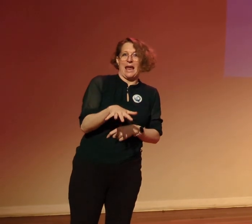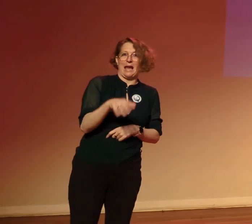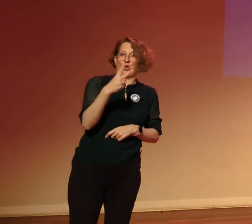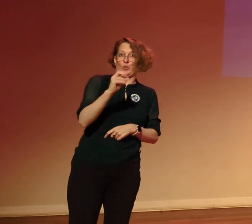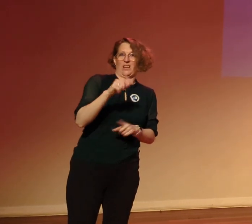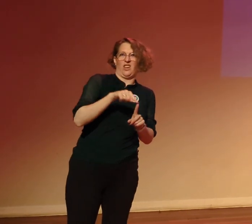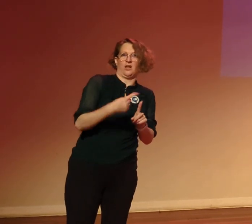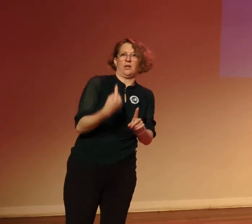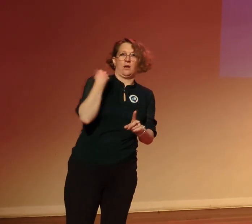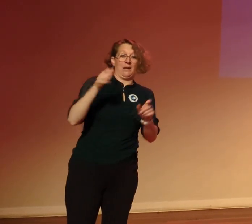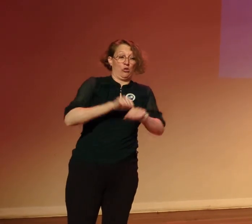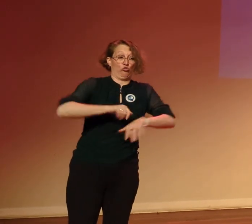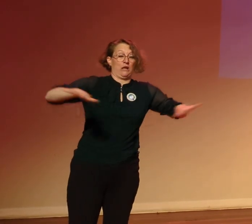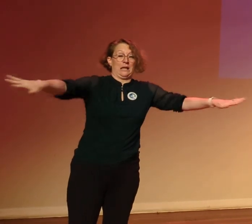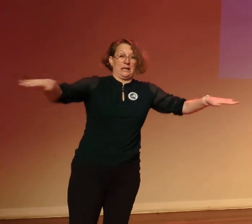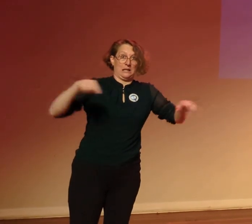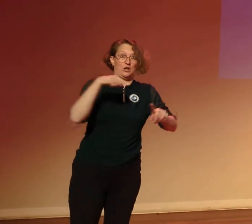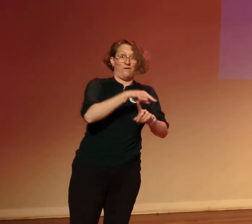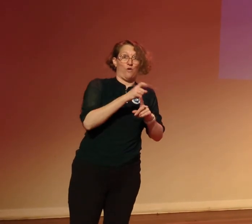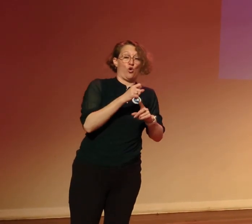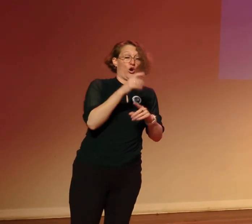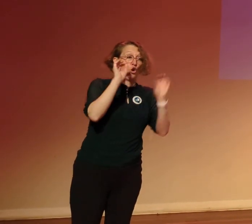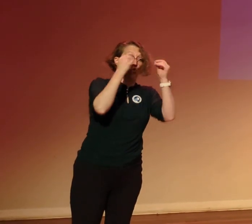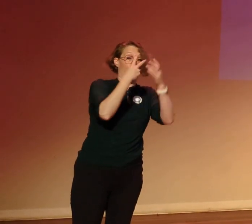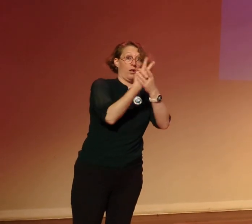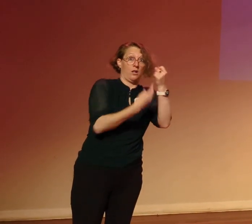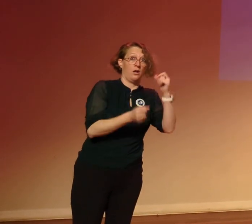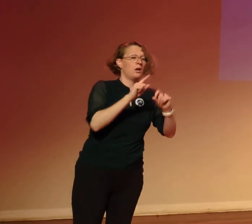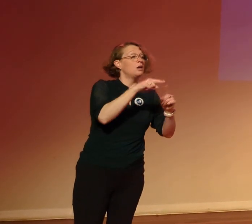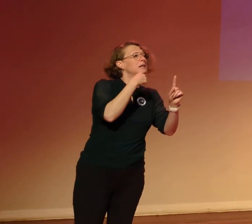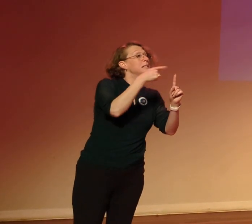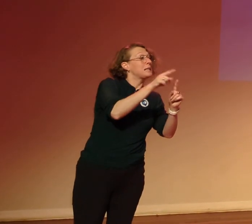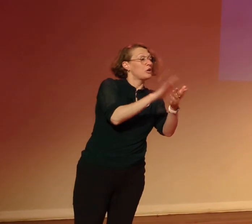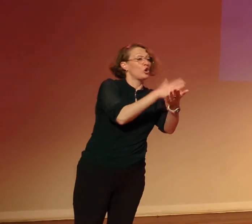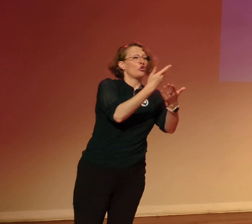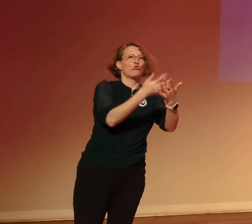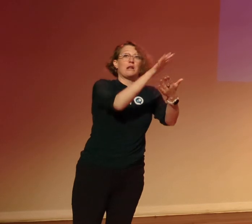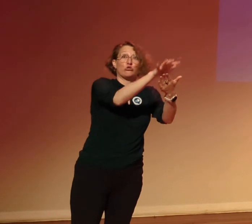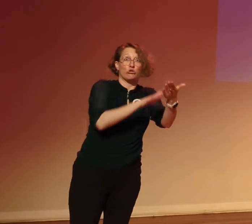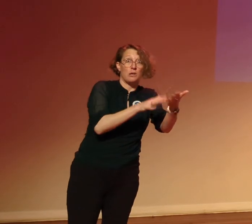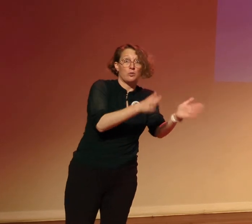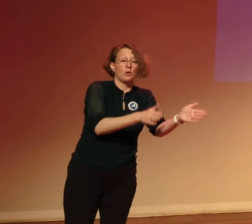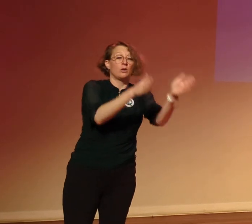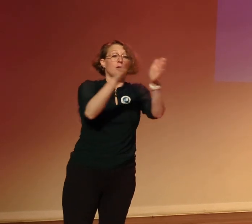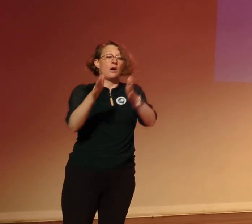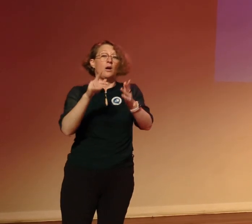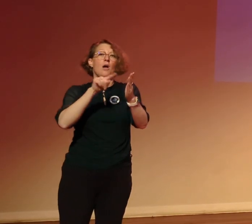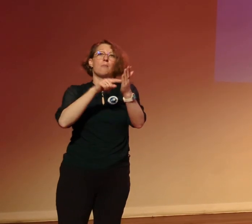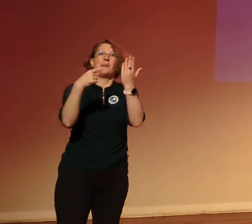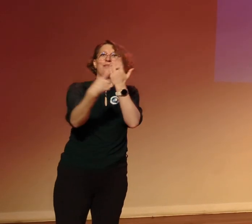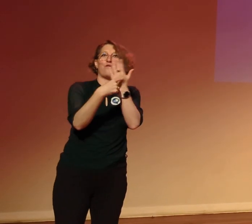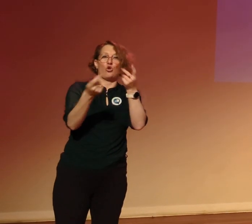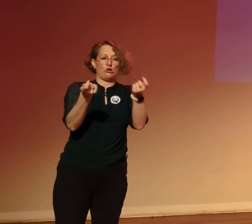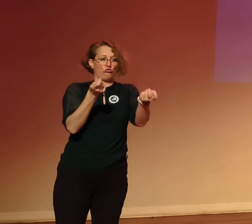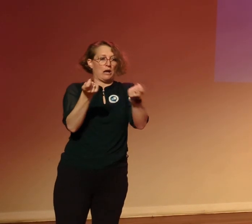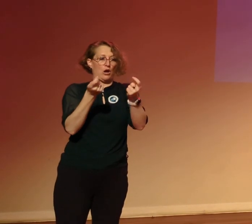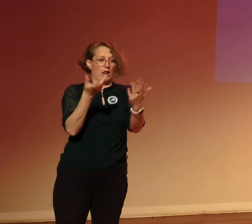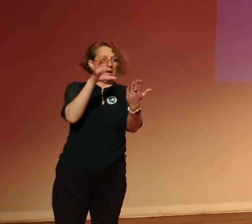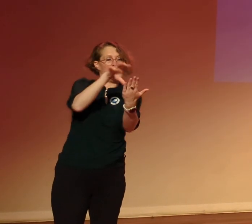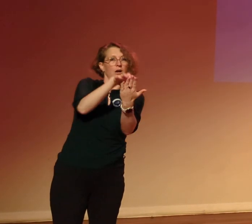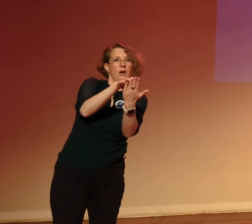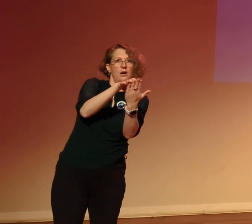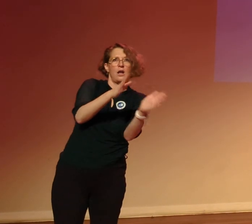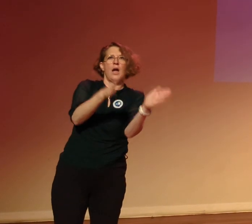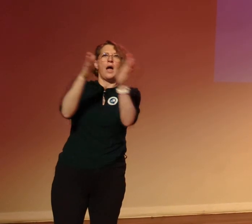in the previous clip. So it's giving a description, it's giving a category of metaphoric regulator, and then it is